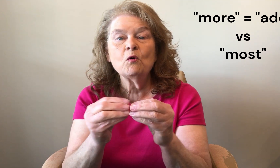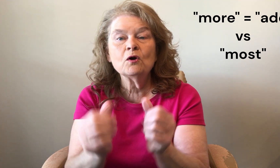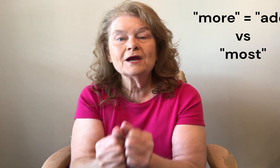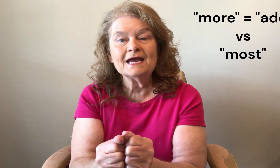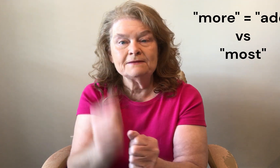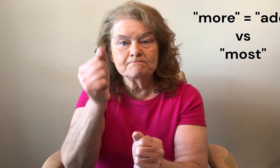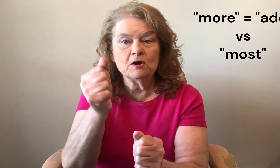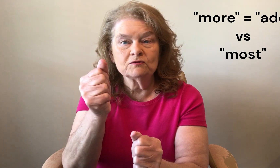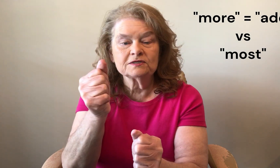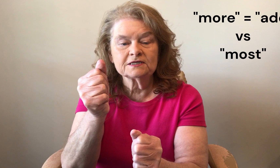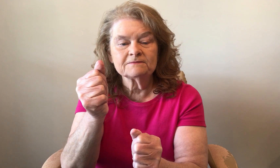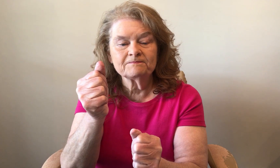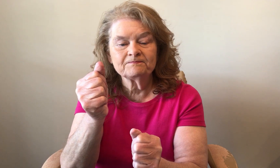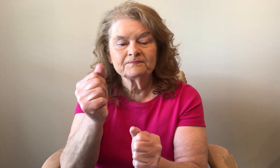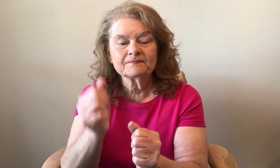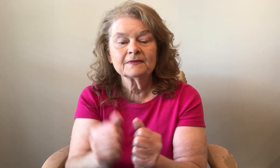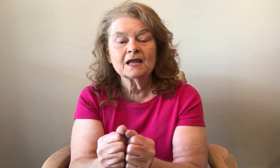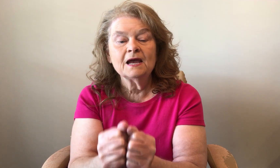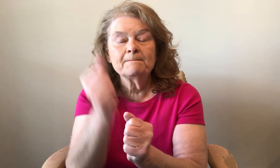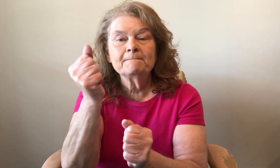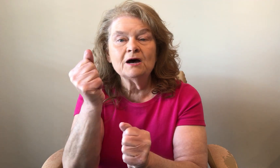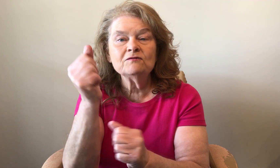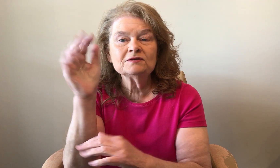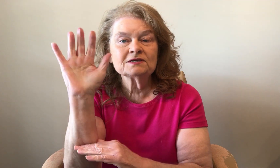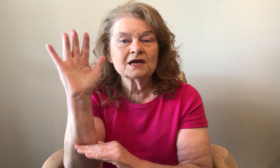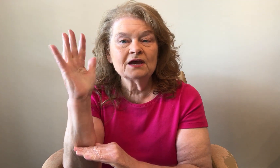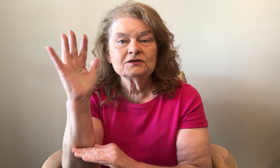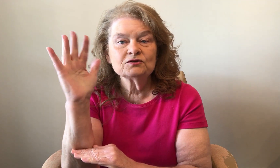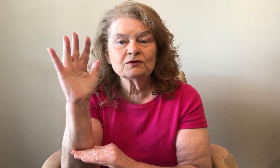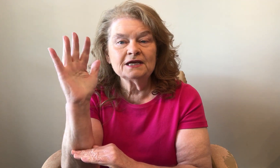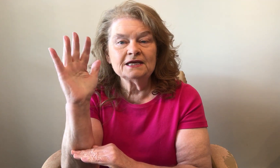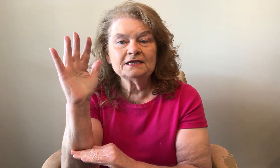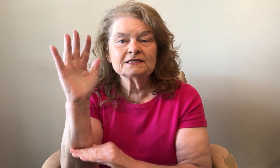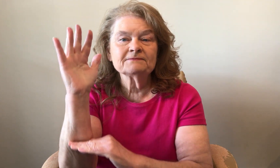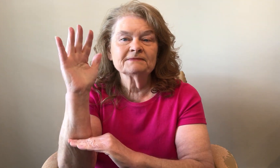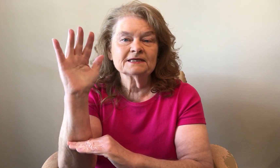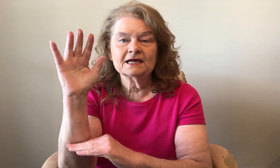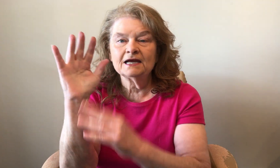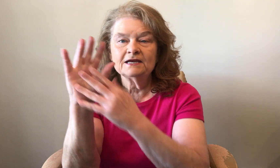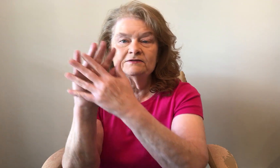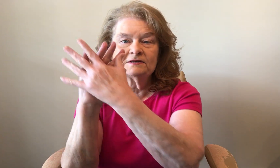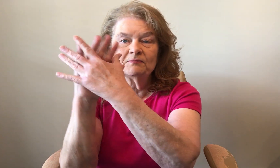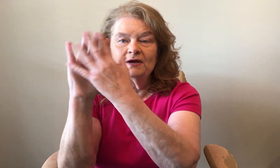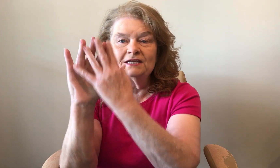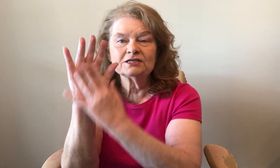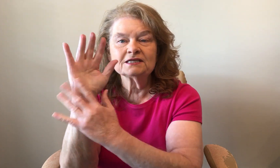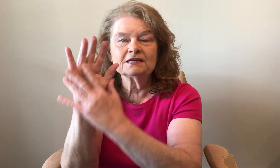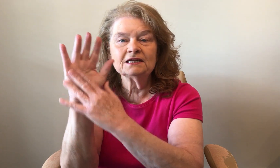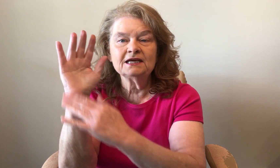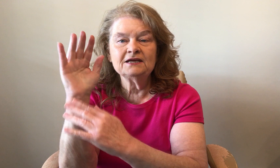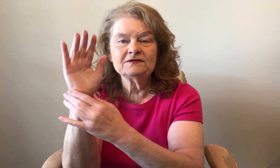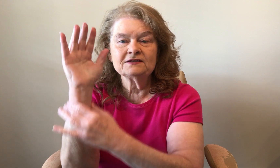more and most. Most trees, it's kind of like here's the branches and the leaves, here's